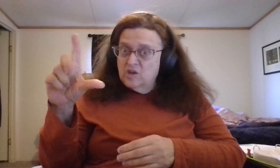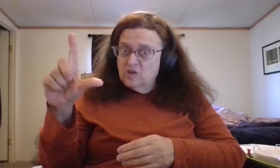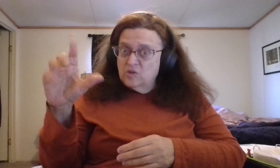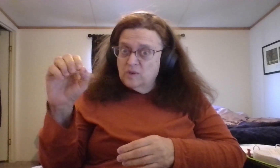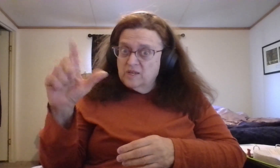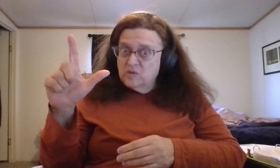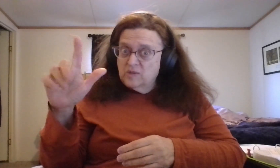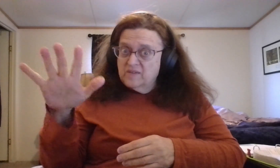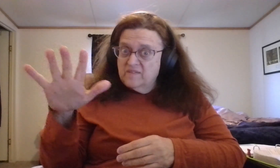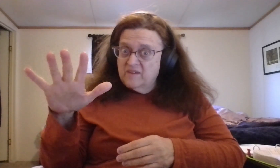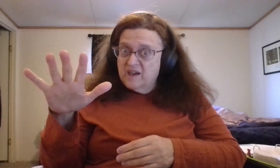2025 is